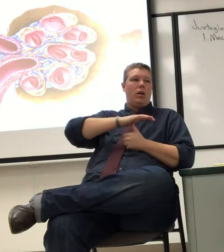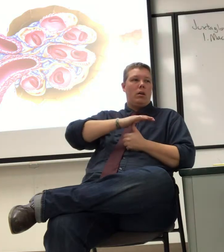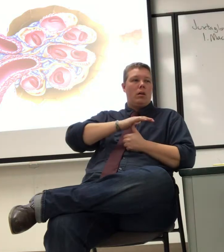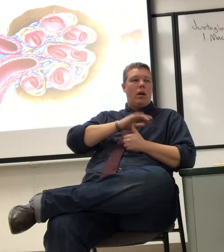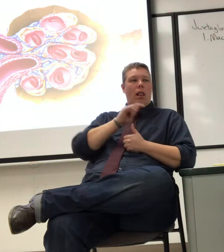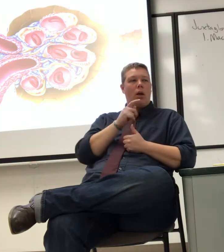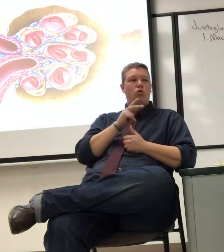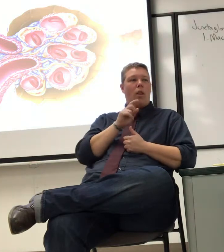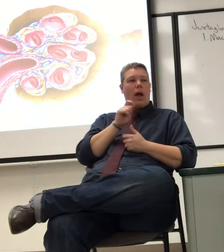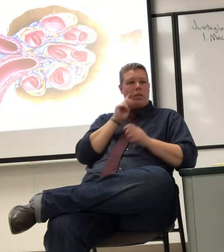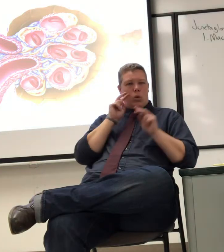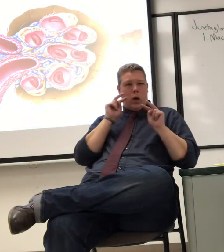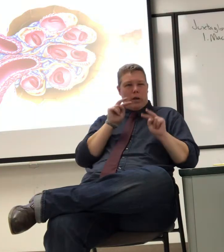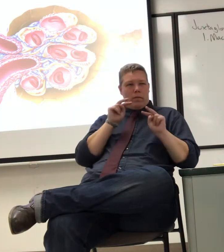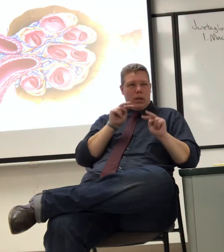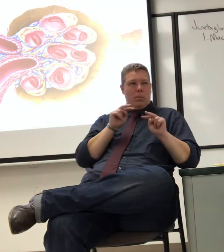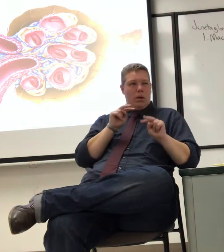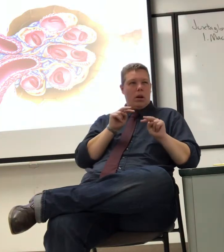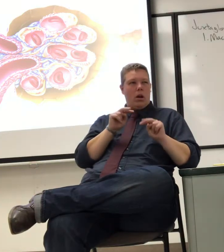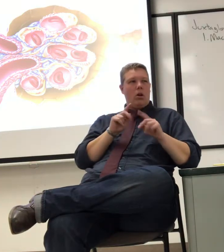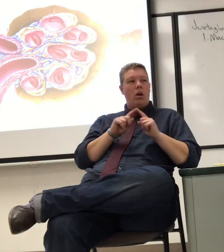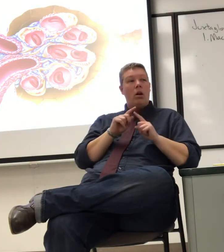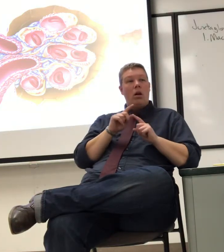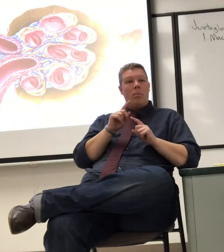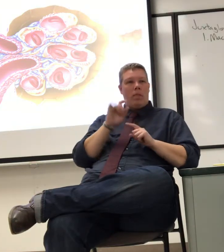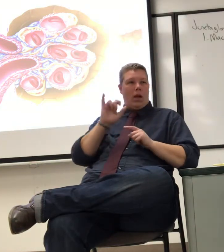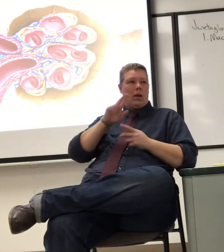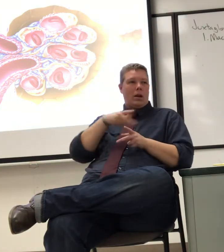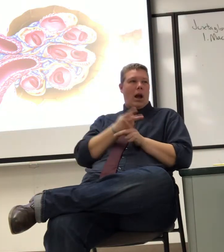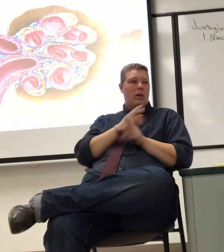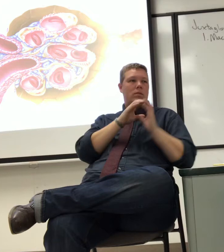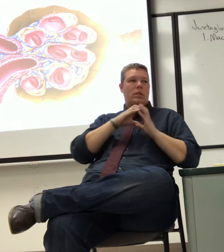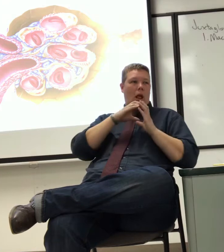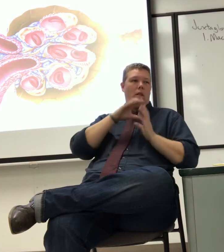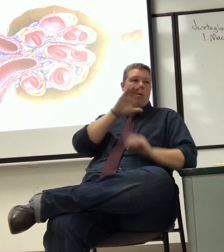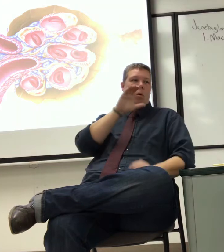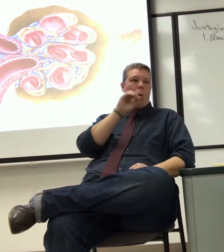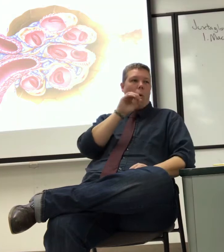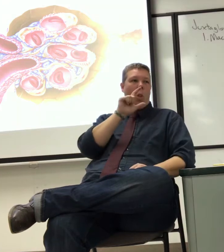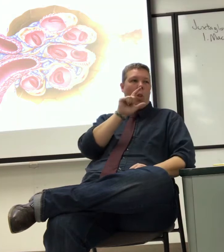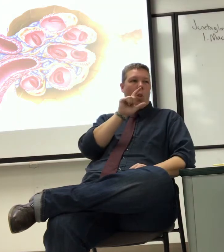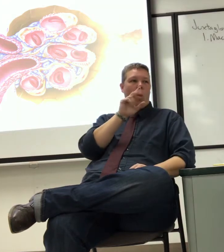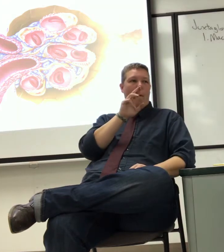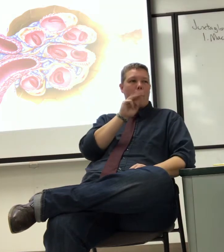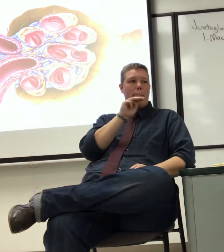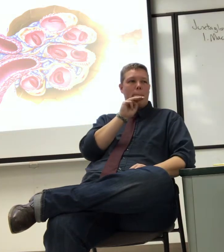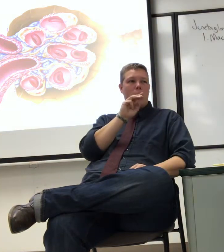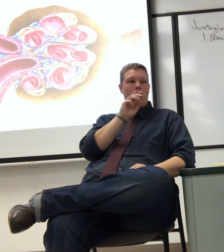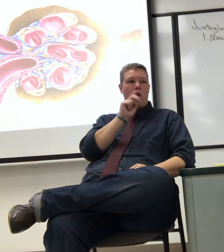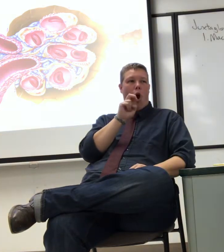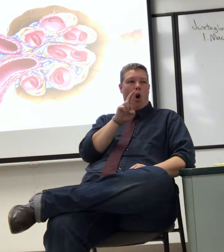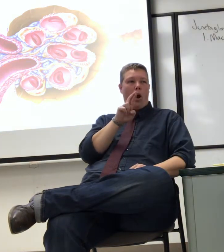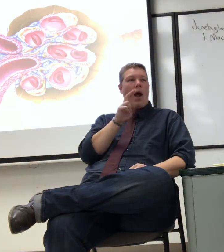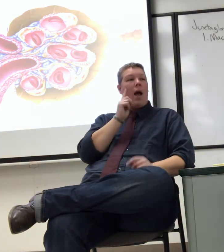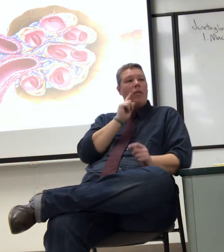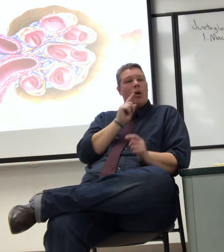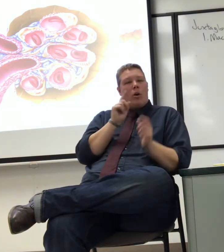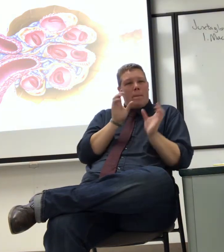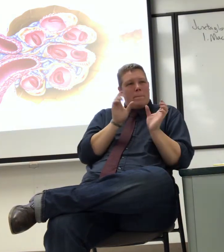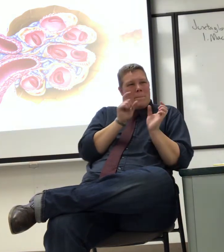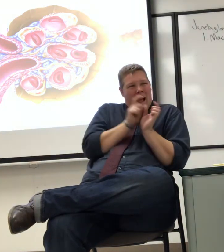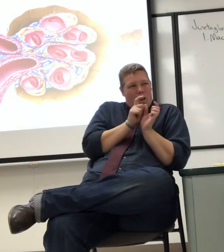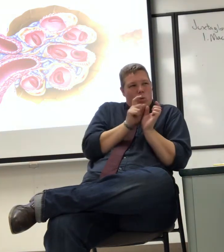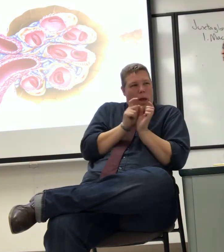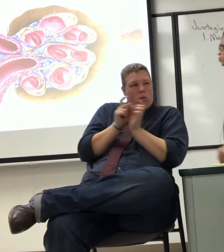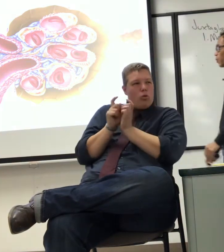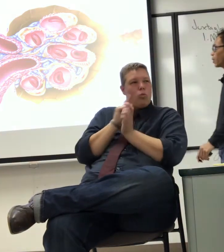they're basically columnar cells of the DCT, and they're tightly packed. Normally, cells